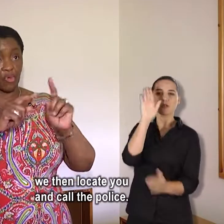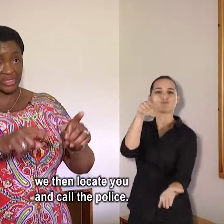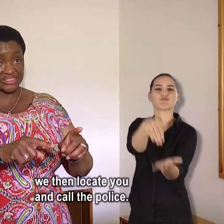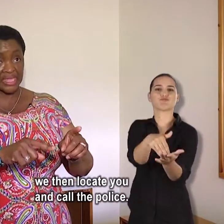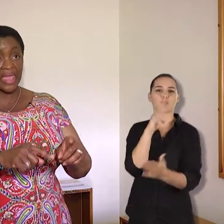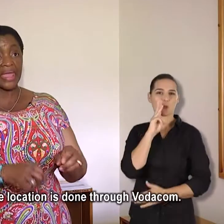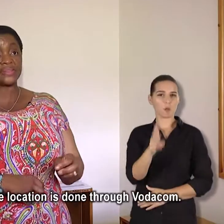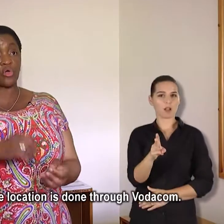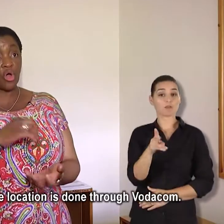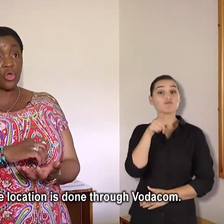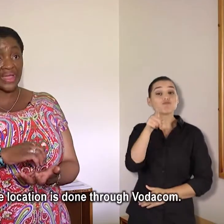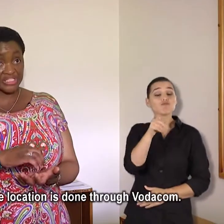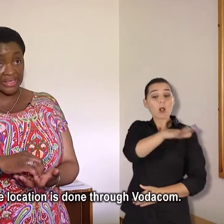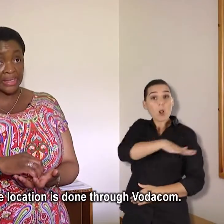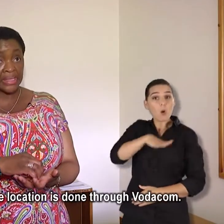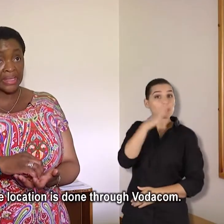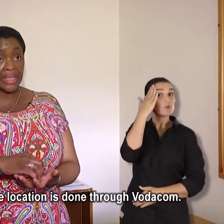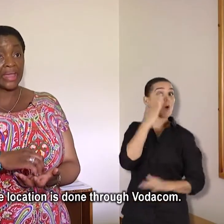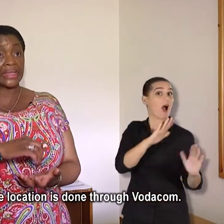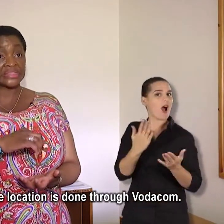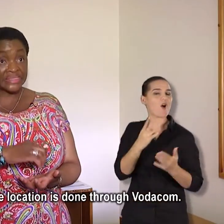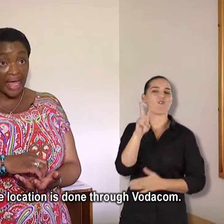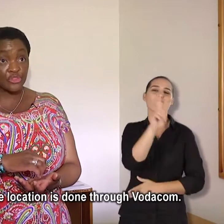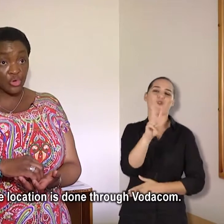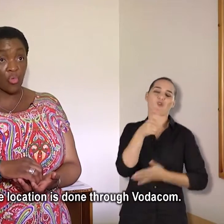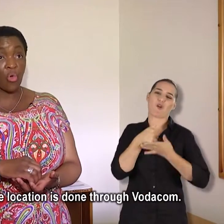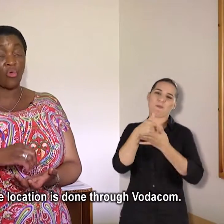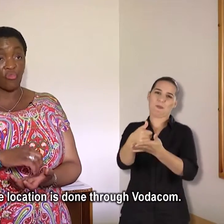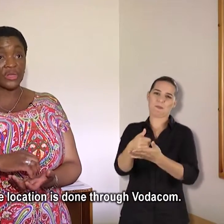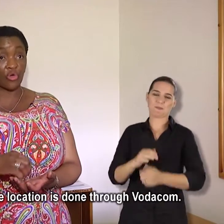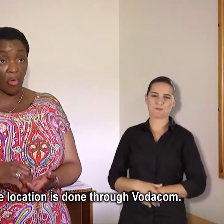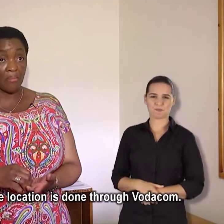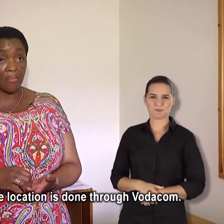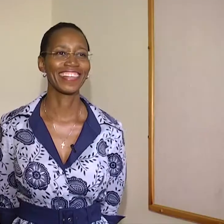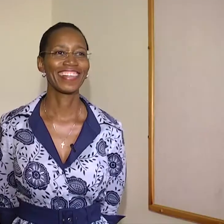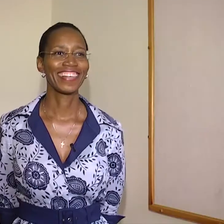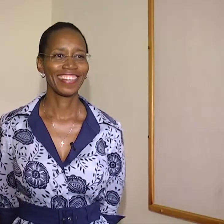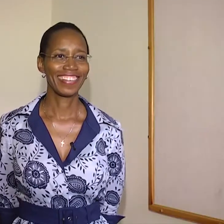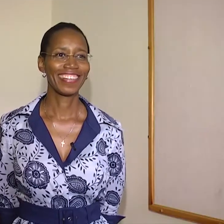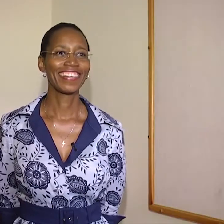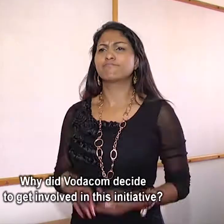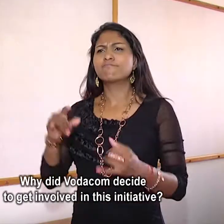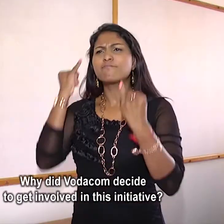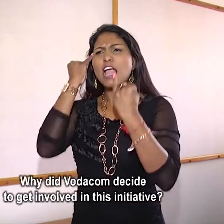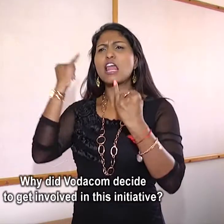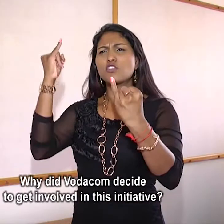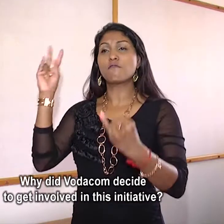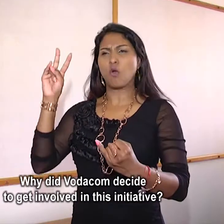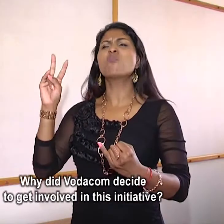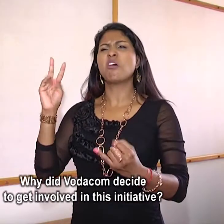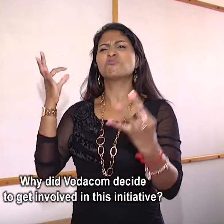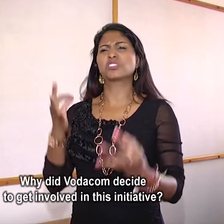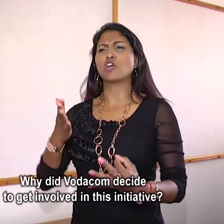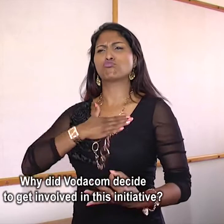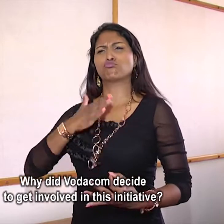call the police. And the co-location is done through Vodacom. Why did